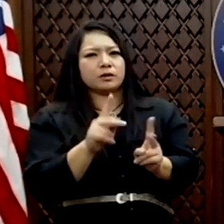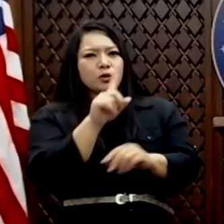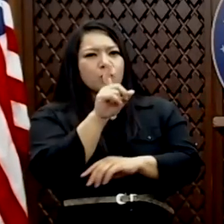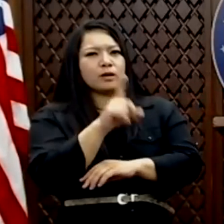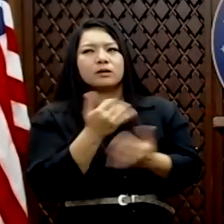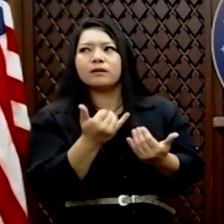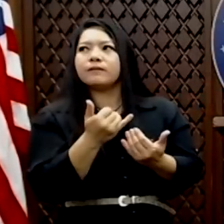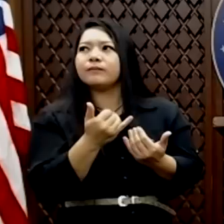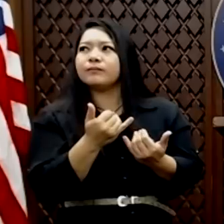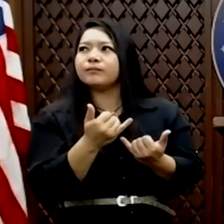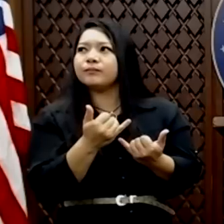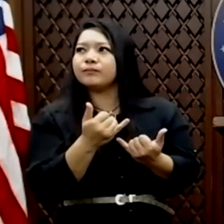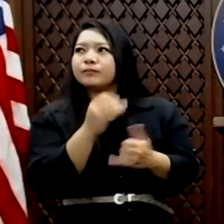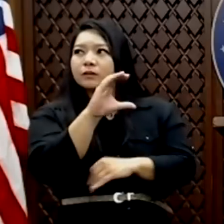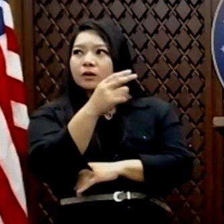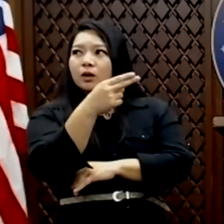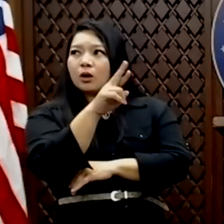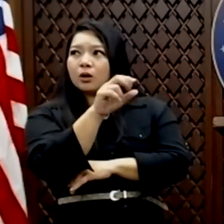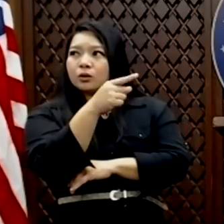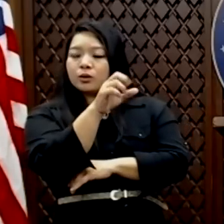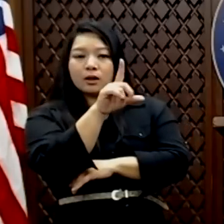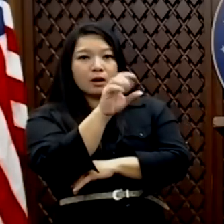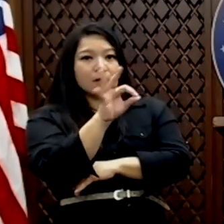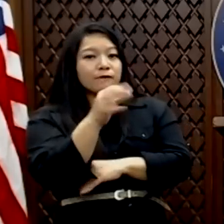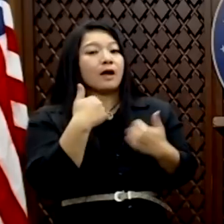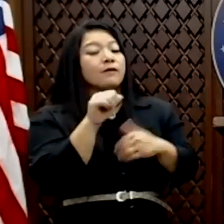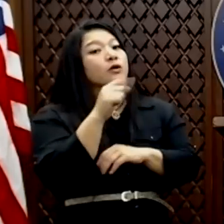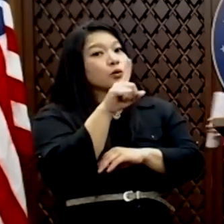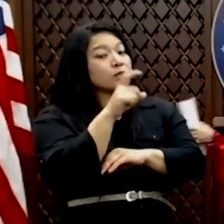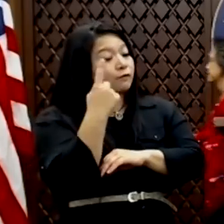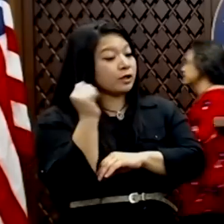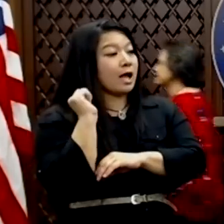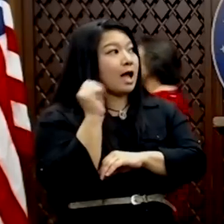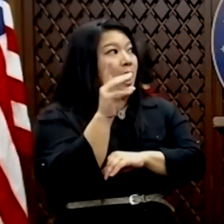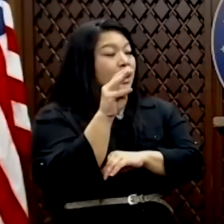Hello. I actually have a question, another question for the Admiral. Oh,